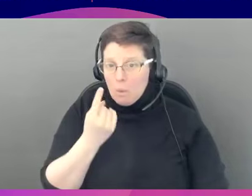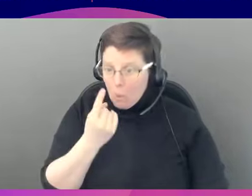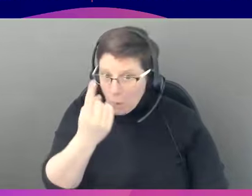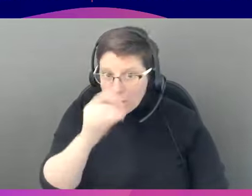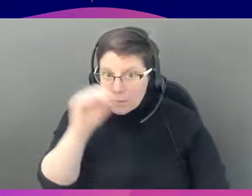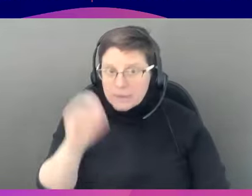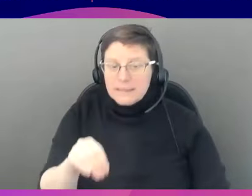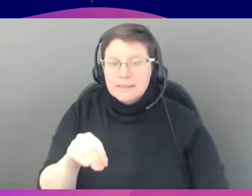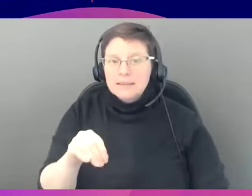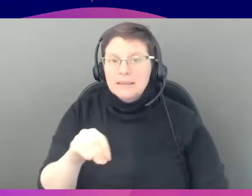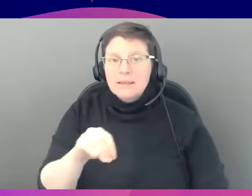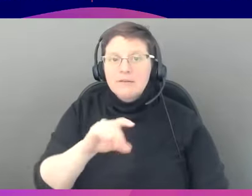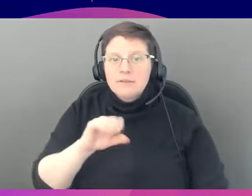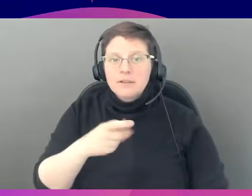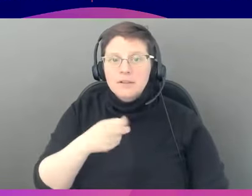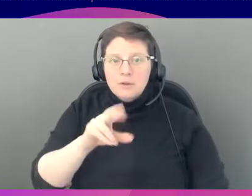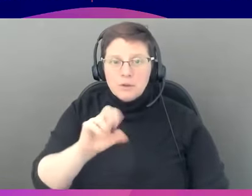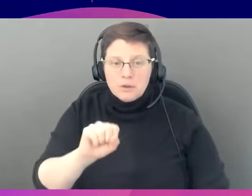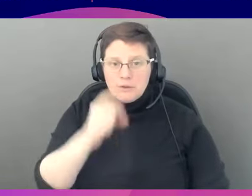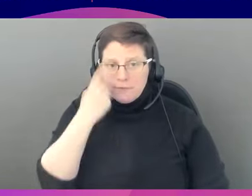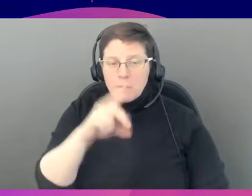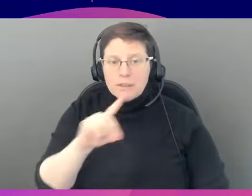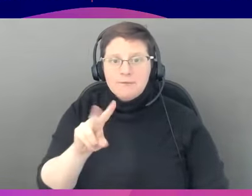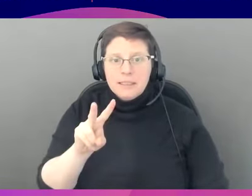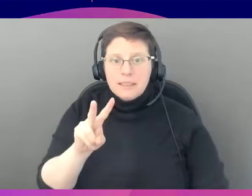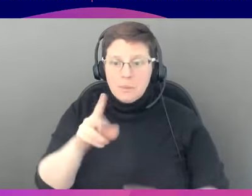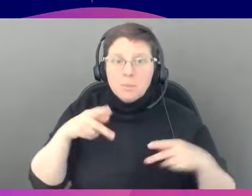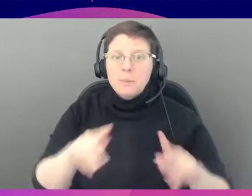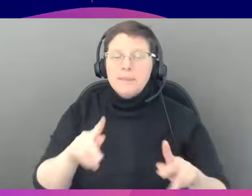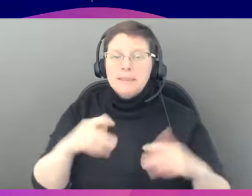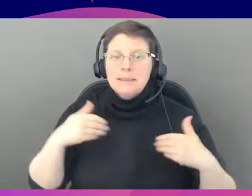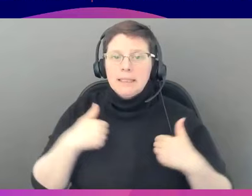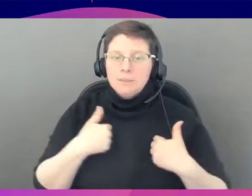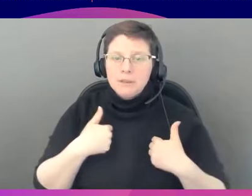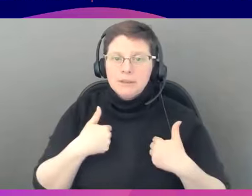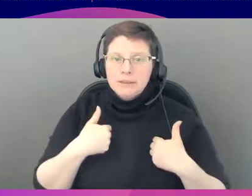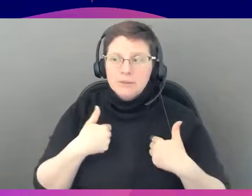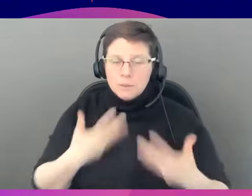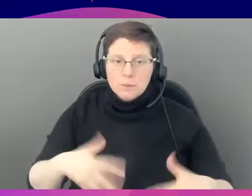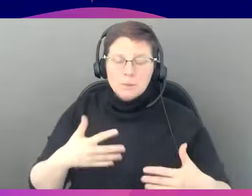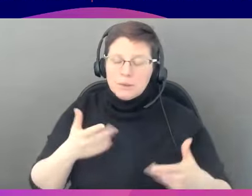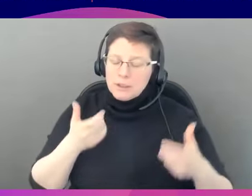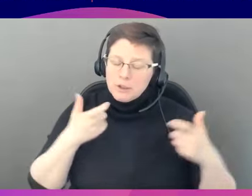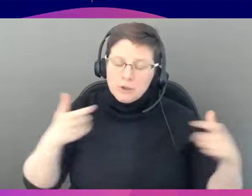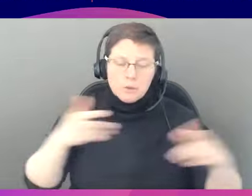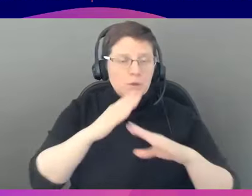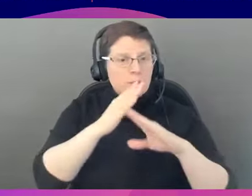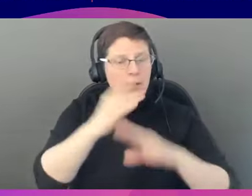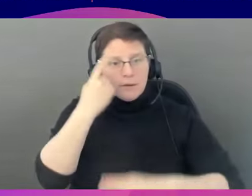Canadian domestic violence shelters provided on-site sheltering for companion animals. This is a major barrier to